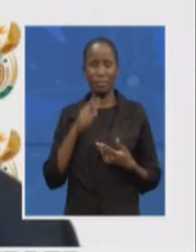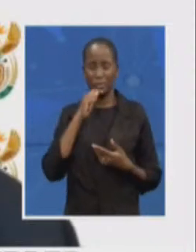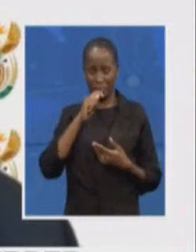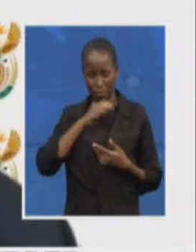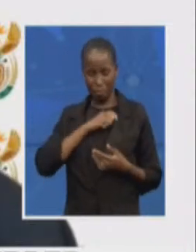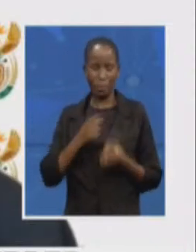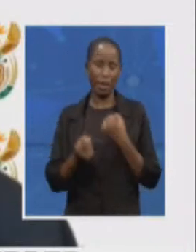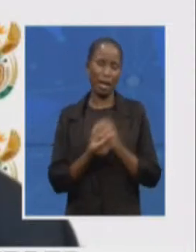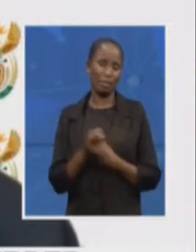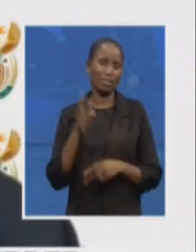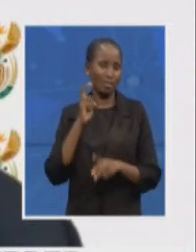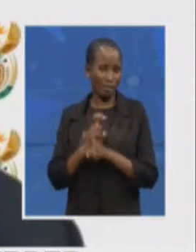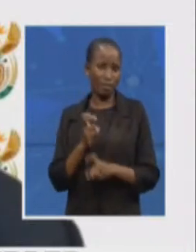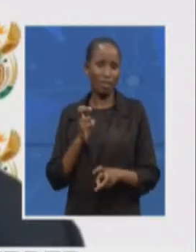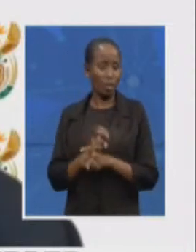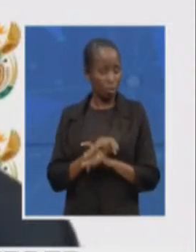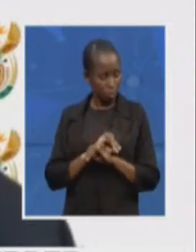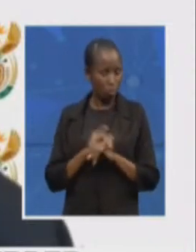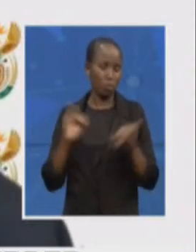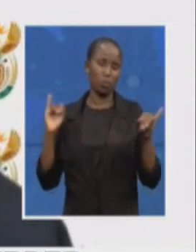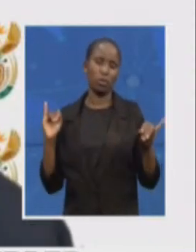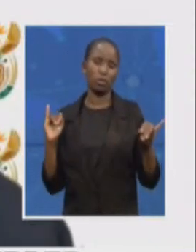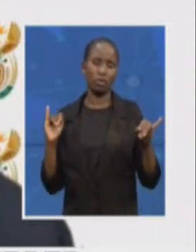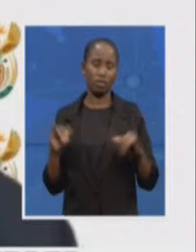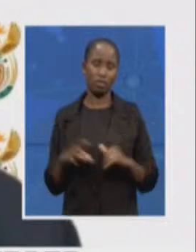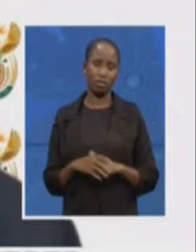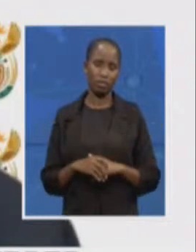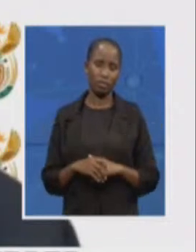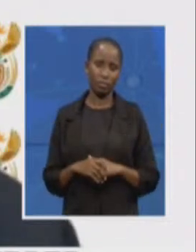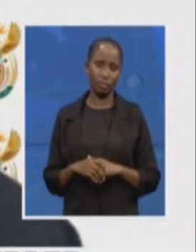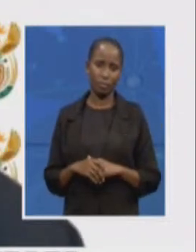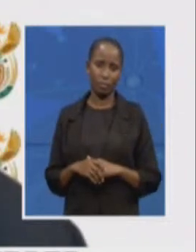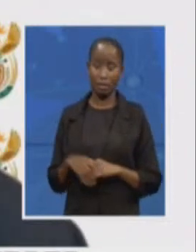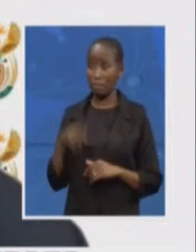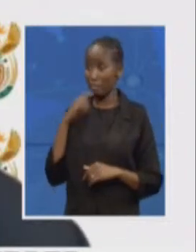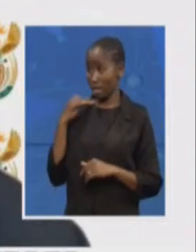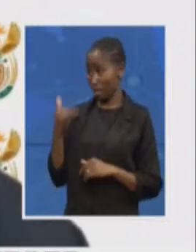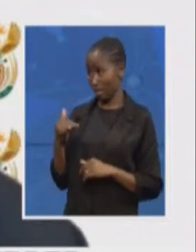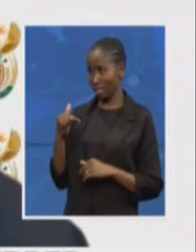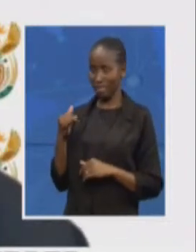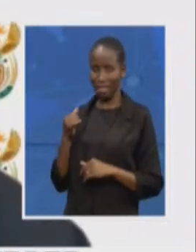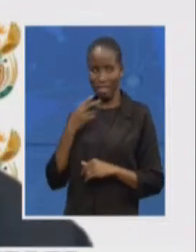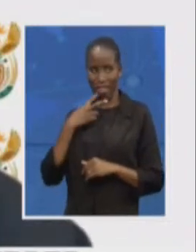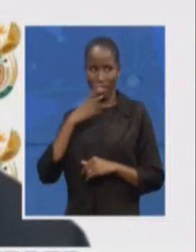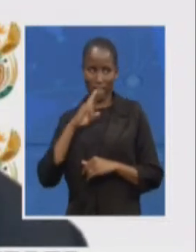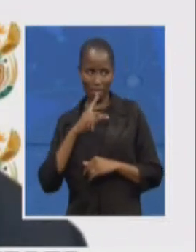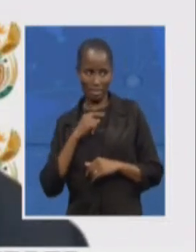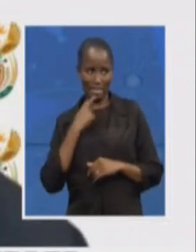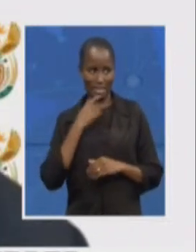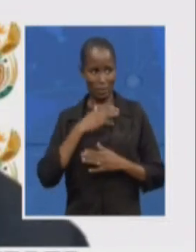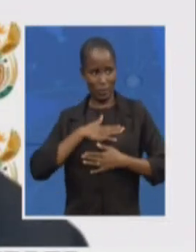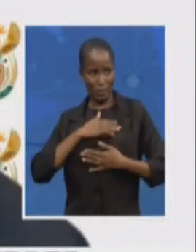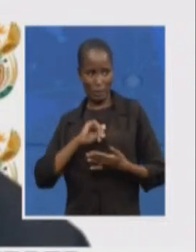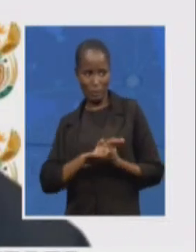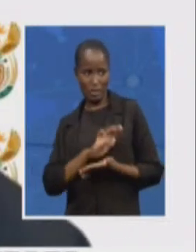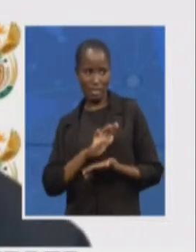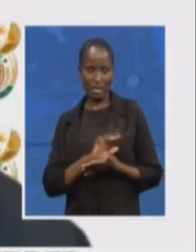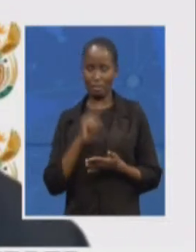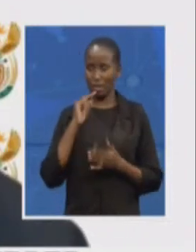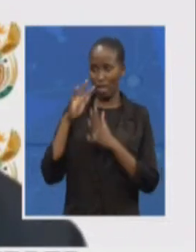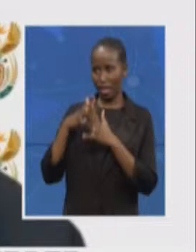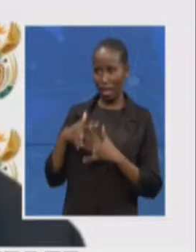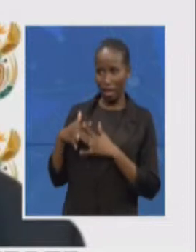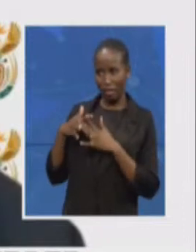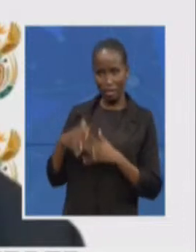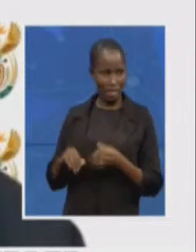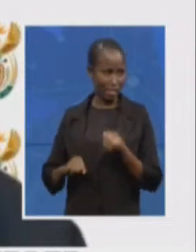you are saying, that as the American government, you are actually in support of the approach which